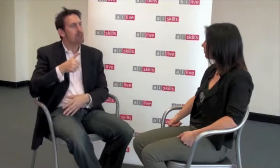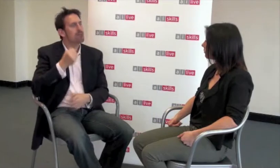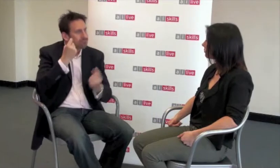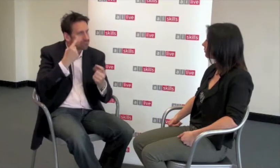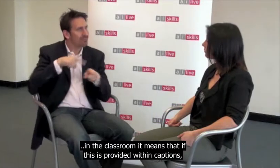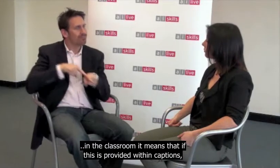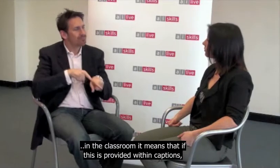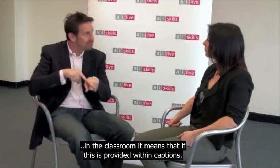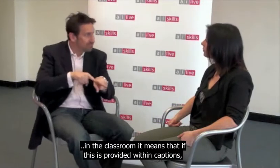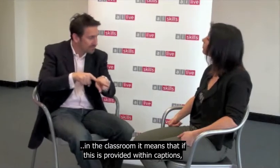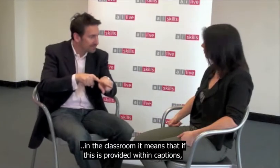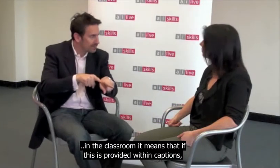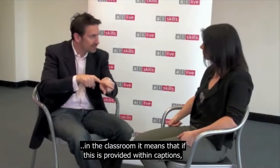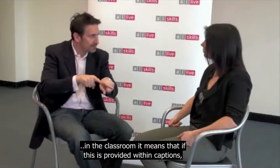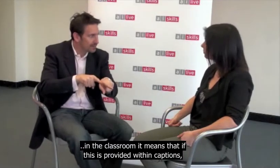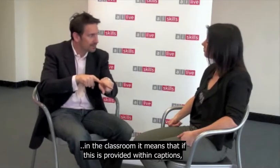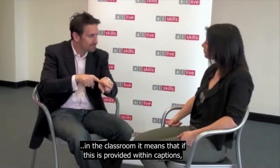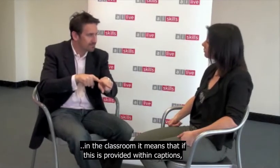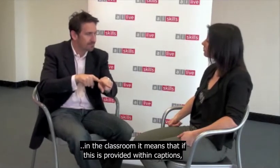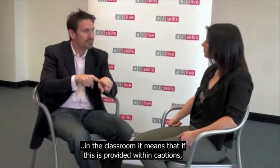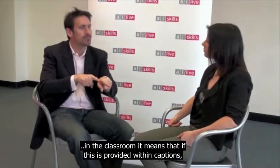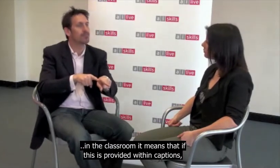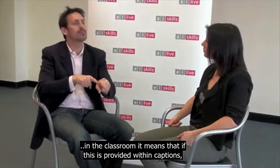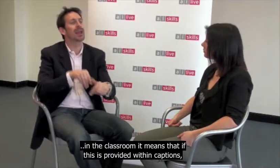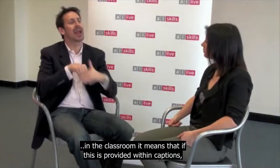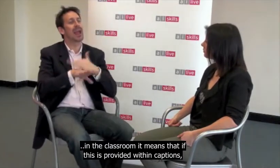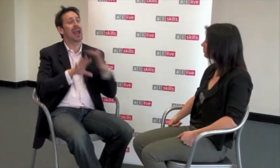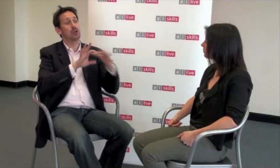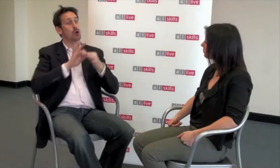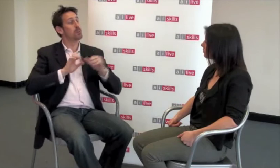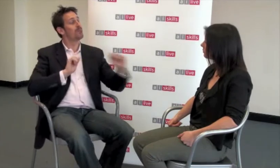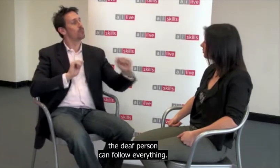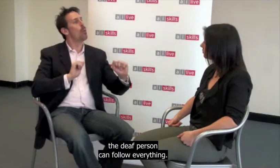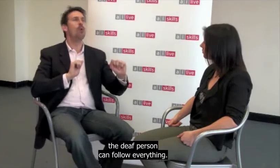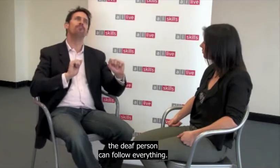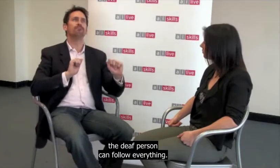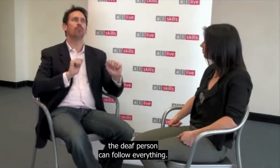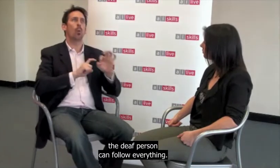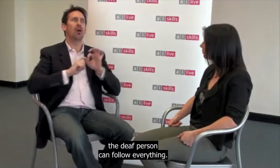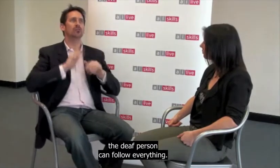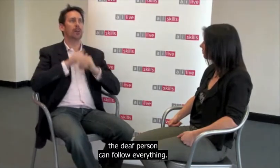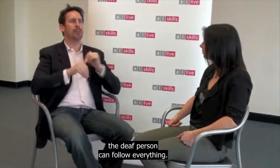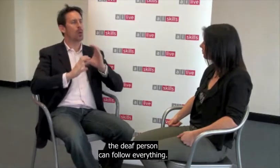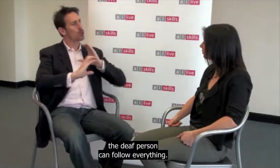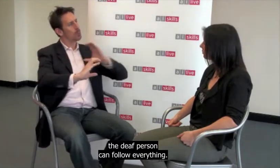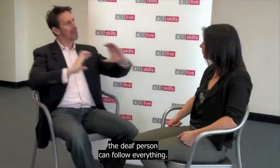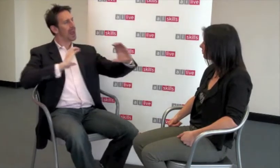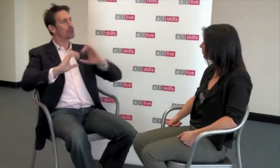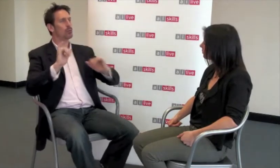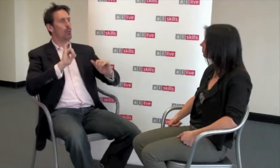In the classroom, it means that if this is provided within captions, the deaf person can follow everything. But your question